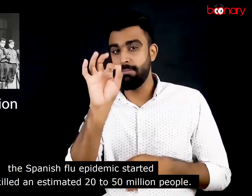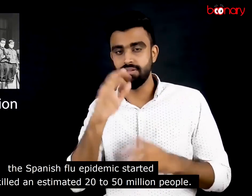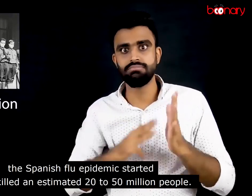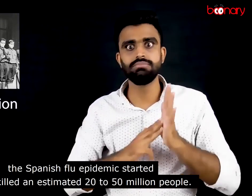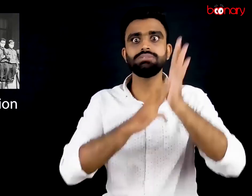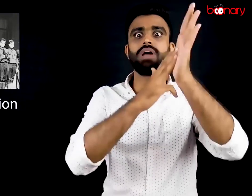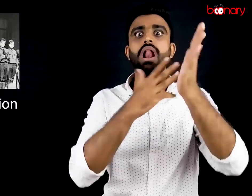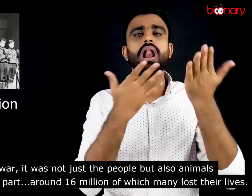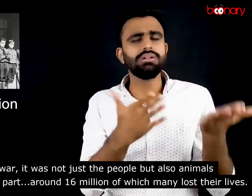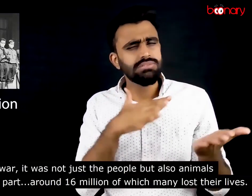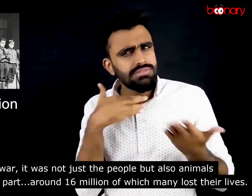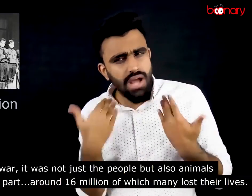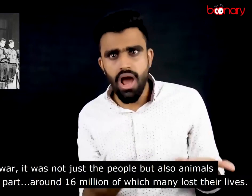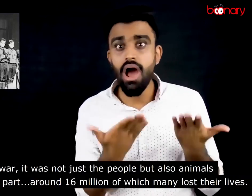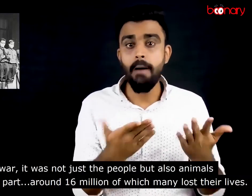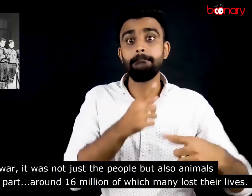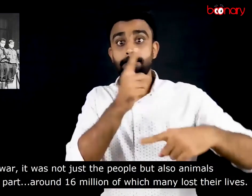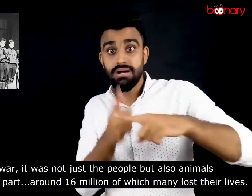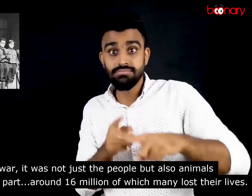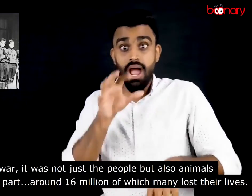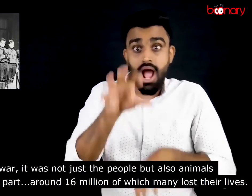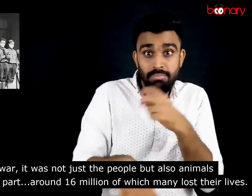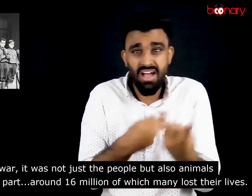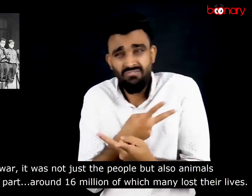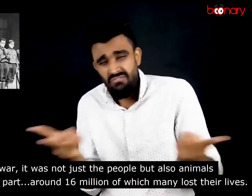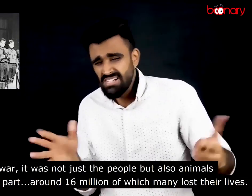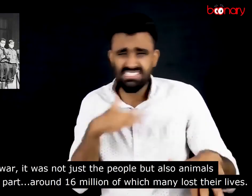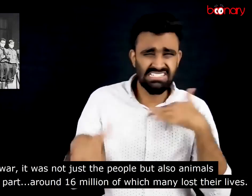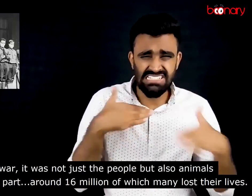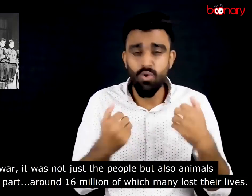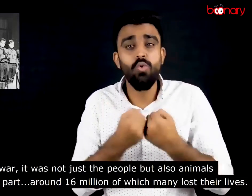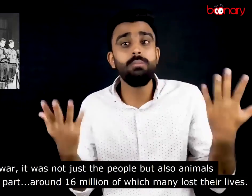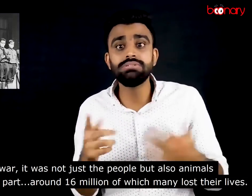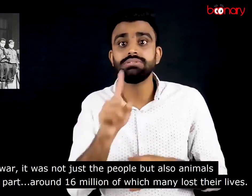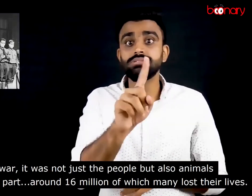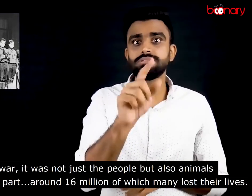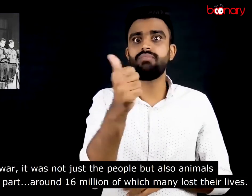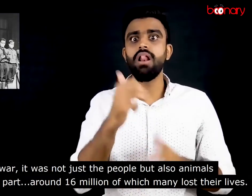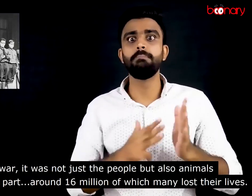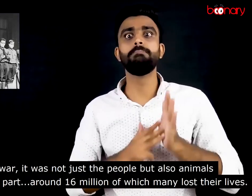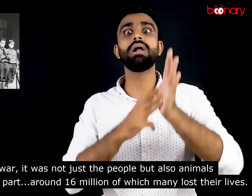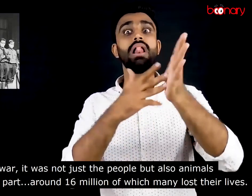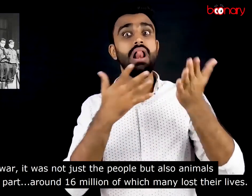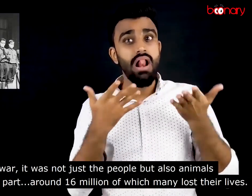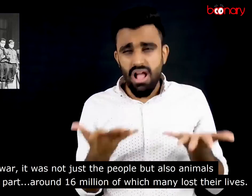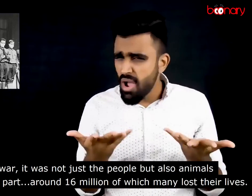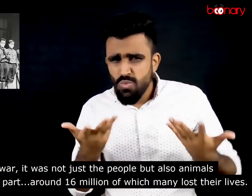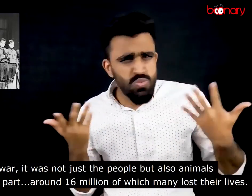people. During the war, it was not just the people but also animals who were a part, around 16 million of which many lost